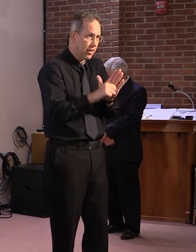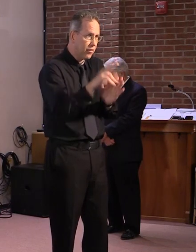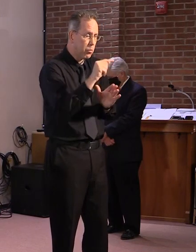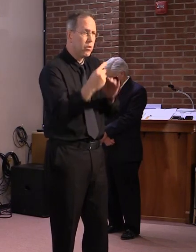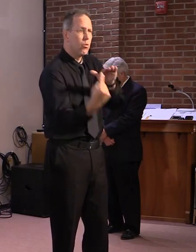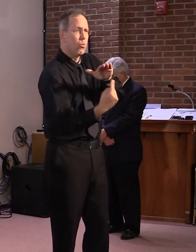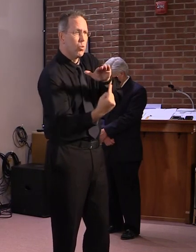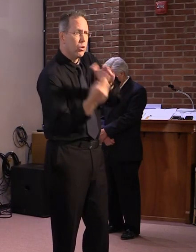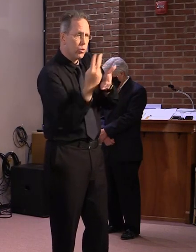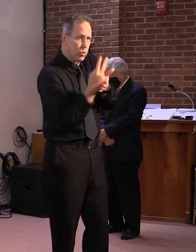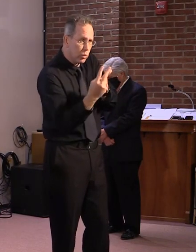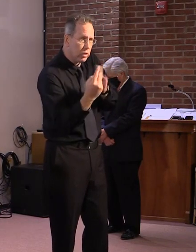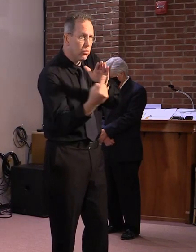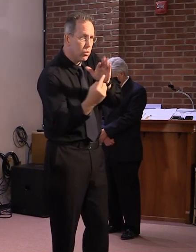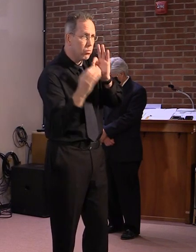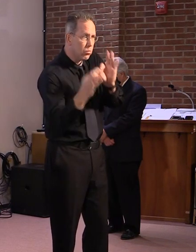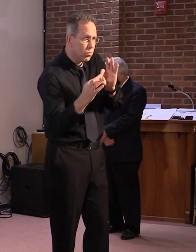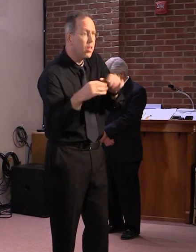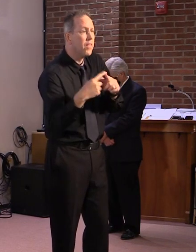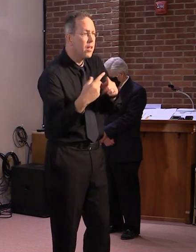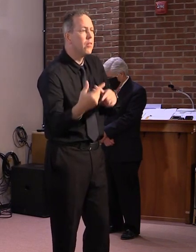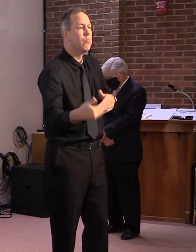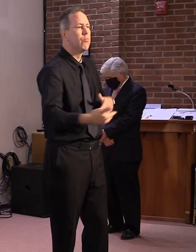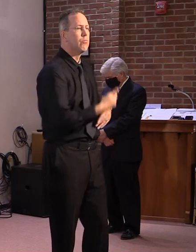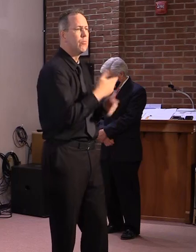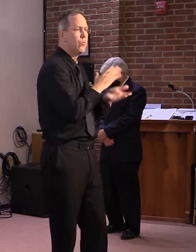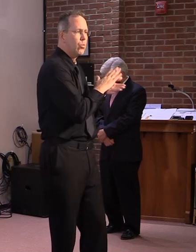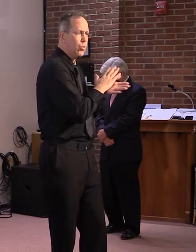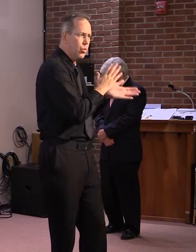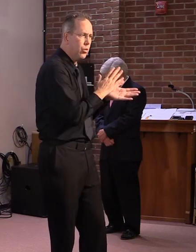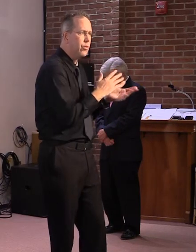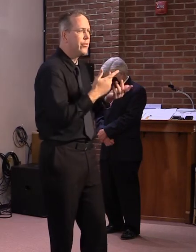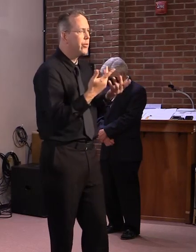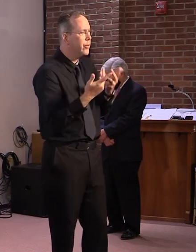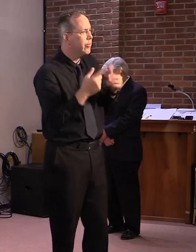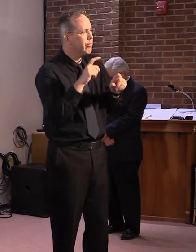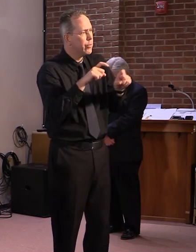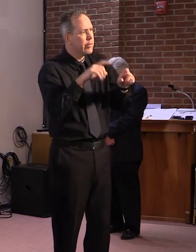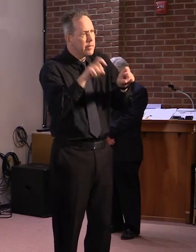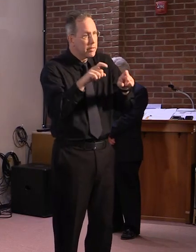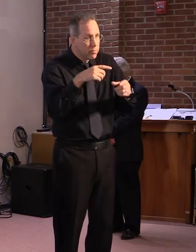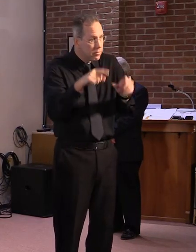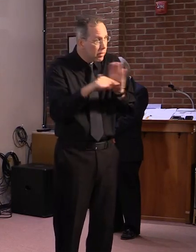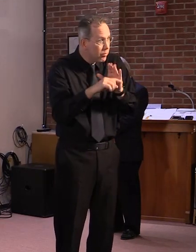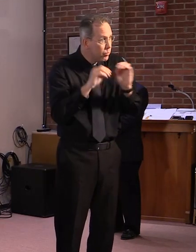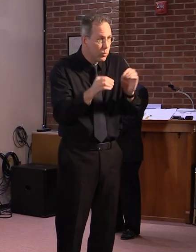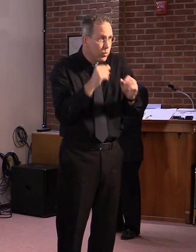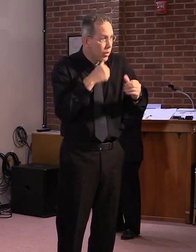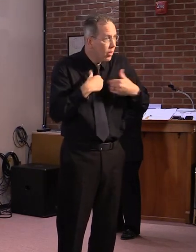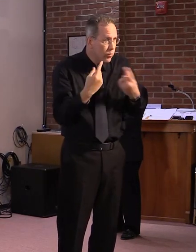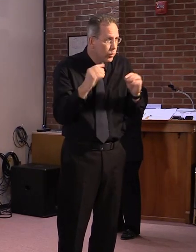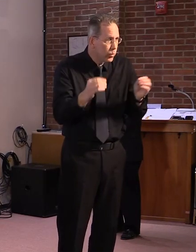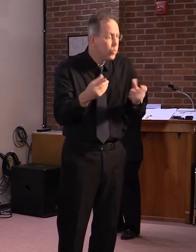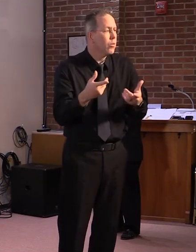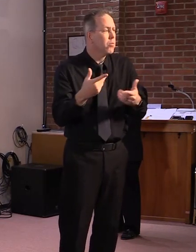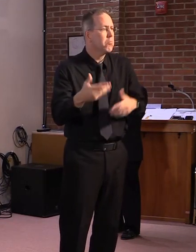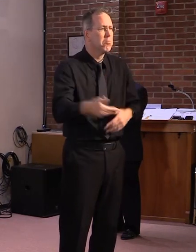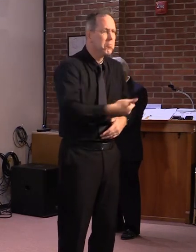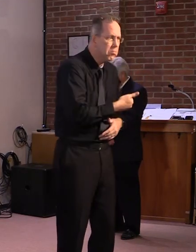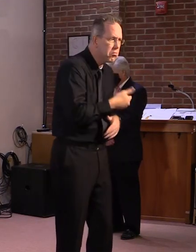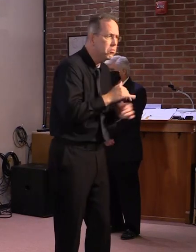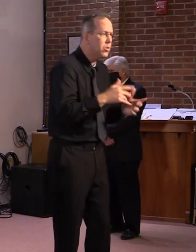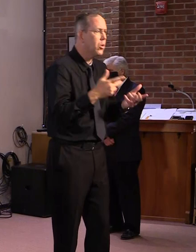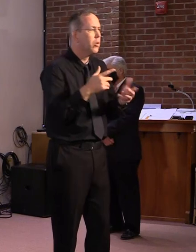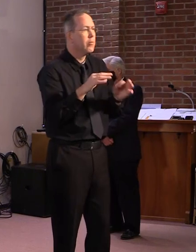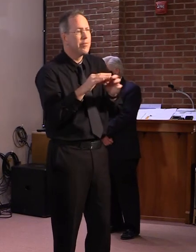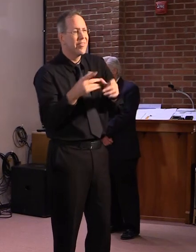negative test. Or they can come to Vermont, and there's an opportunity to quarantine here. And I know that they were working with the colleges